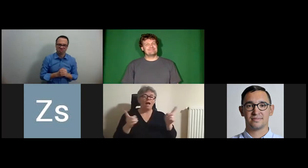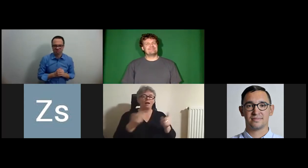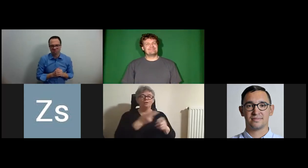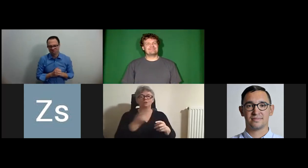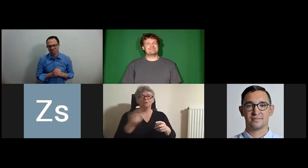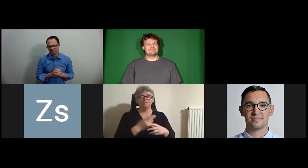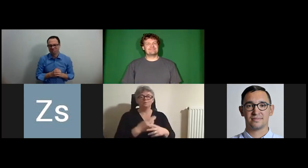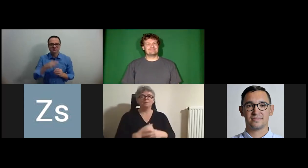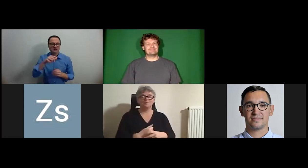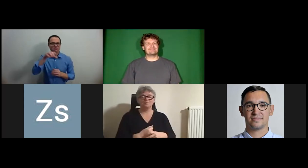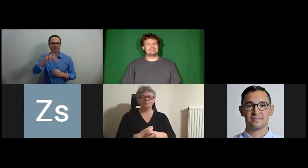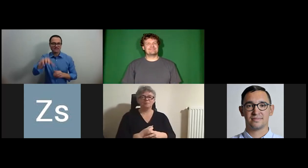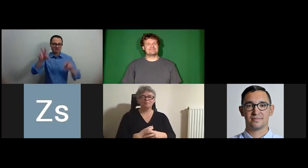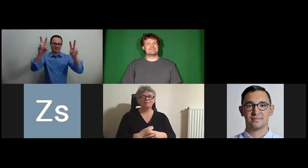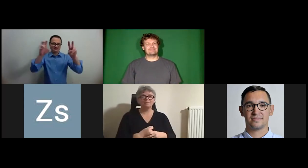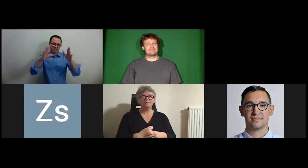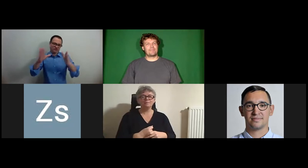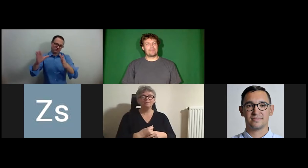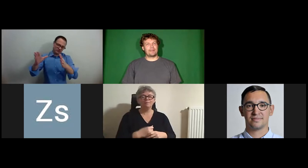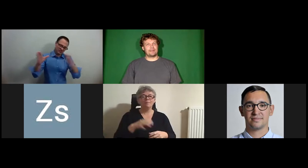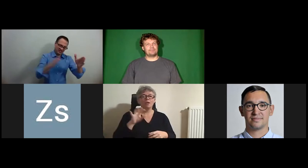able to see my family much, much more.